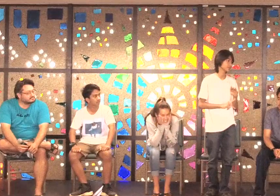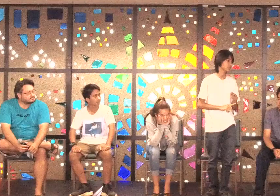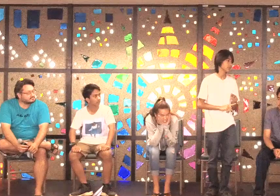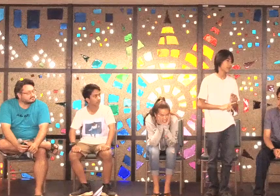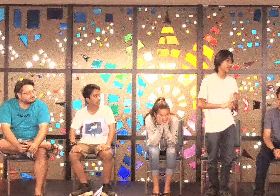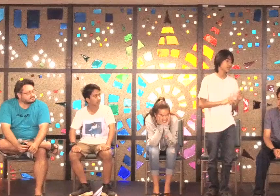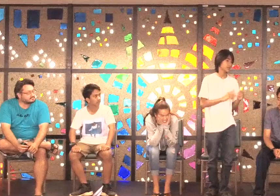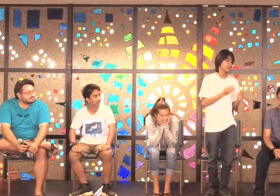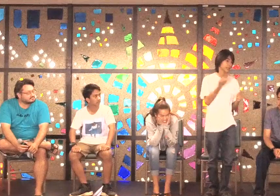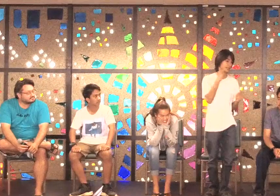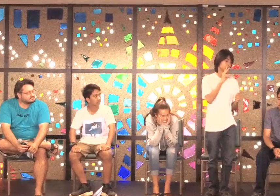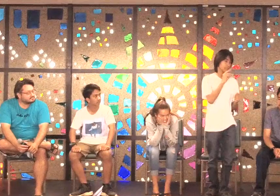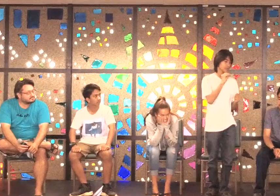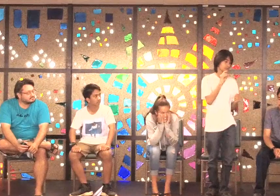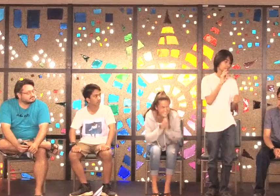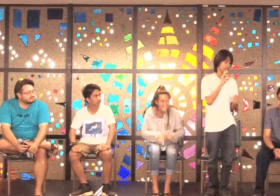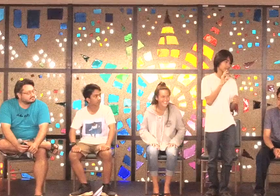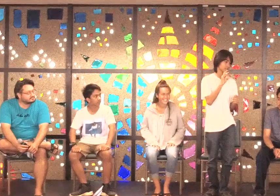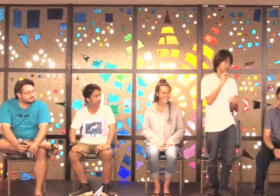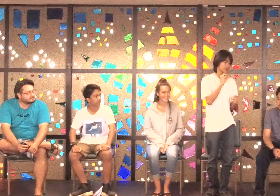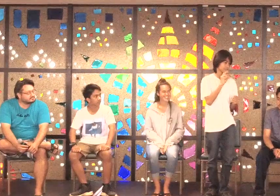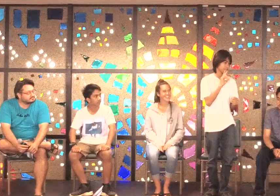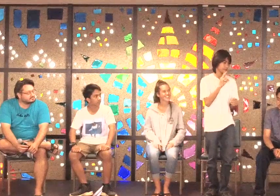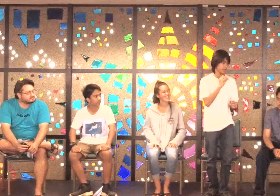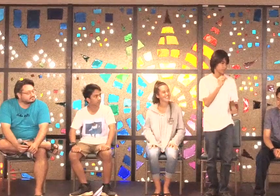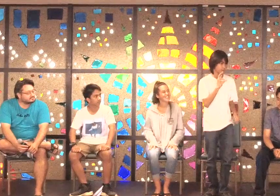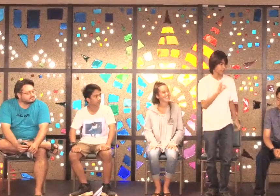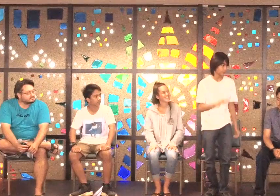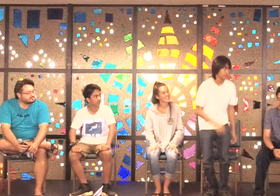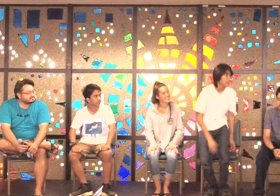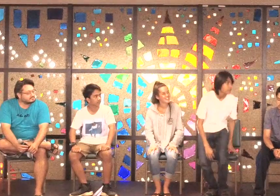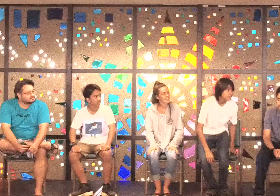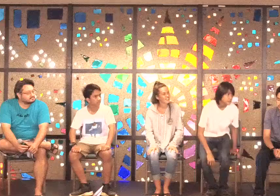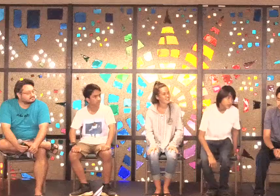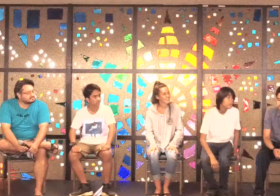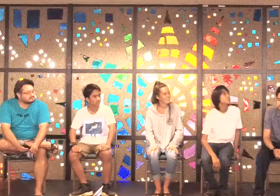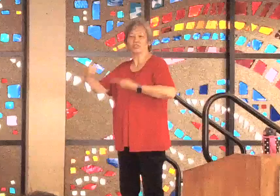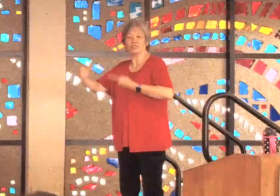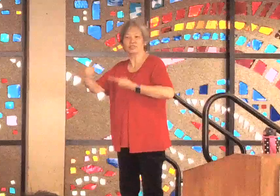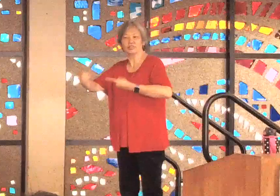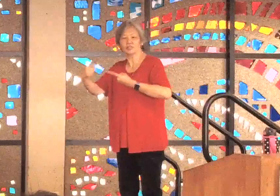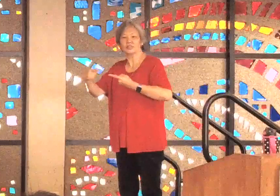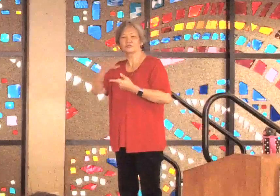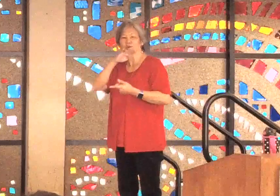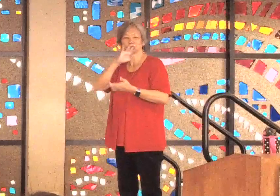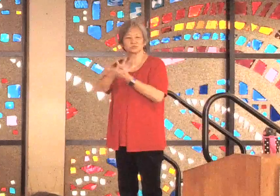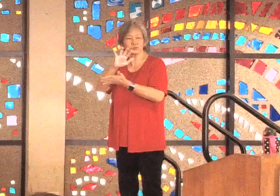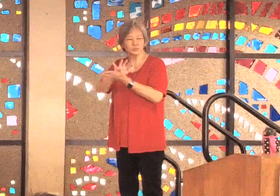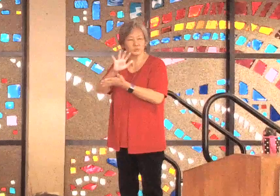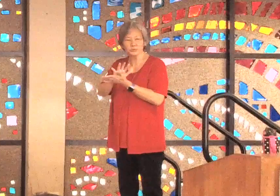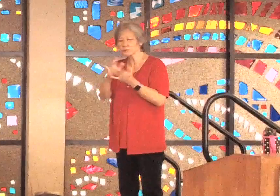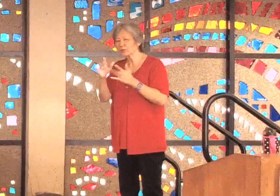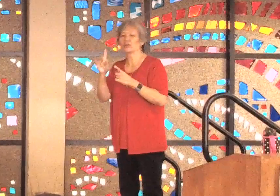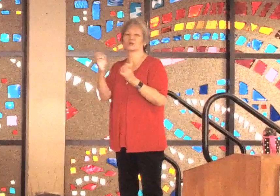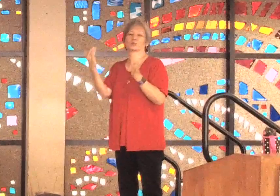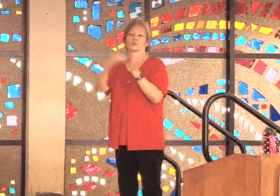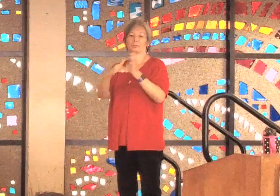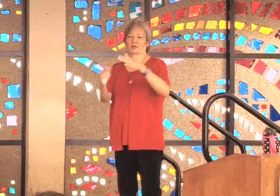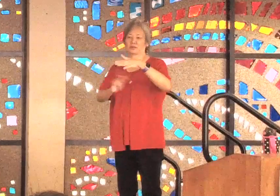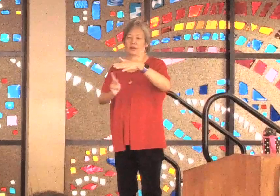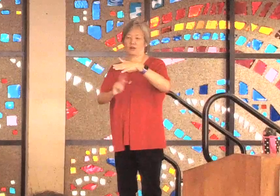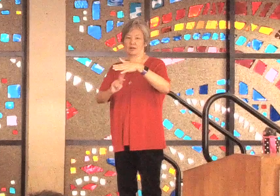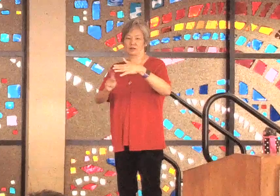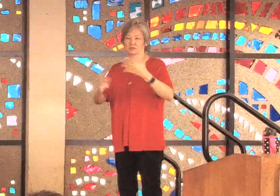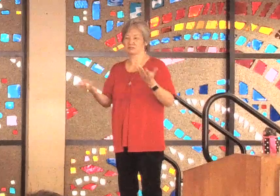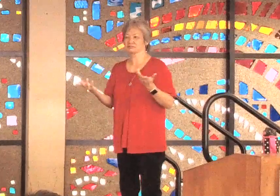kindergarten back in 2008, 2007, 2008. Yeah, so the struggle or frustration with